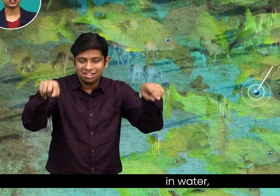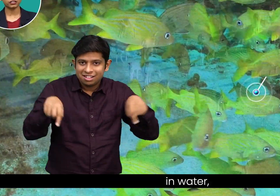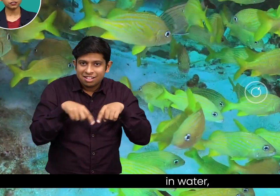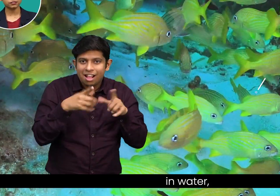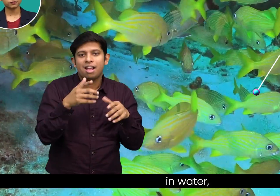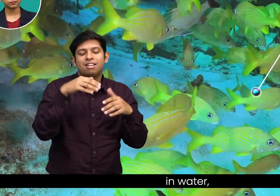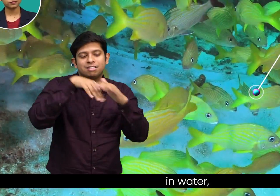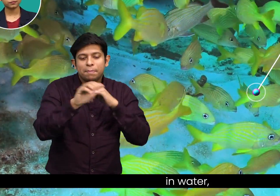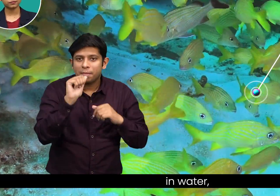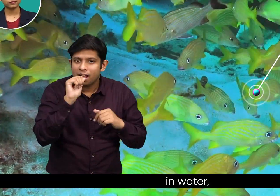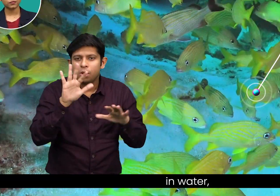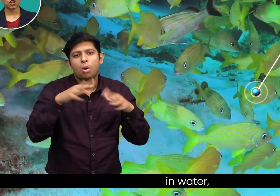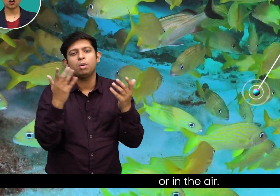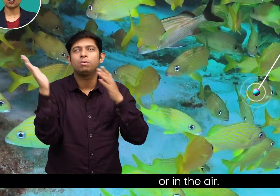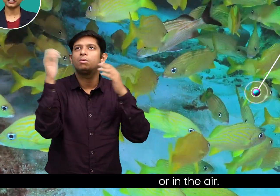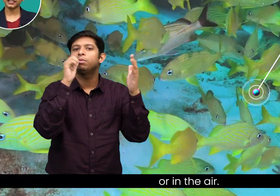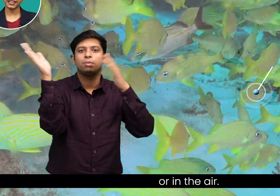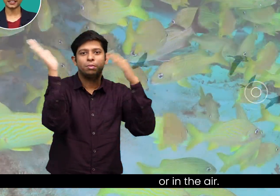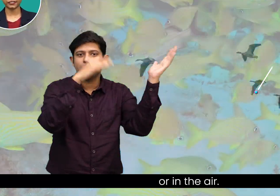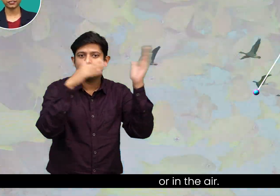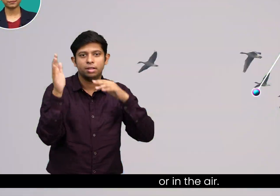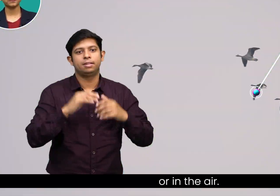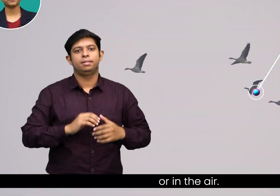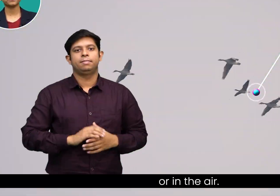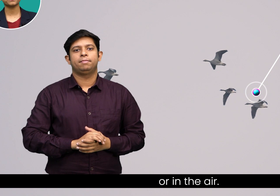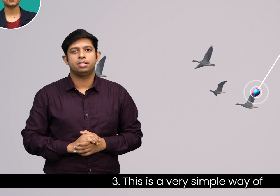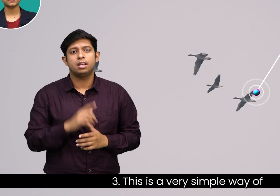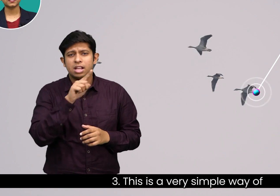in water, or in the air.